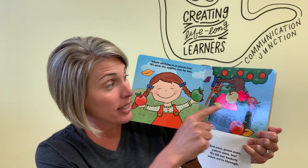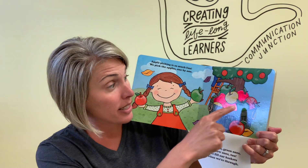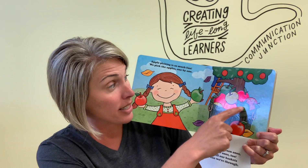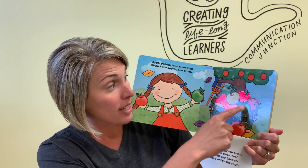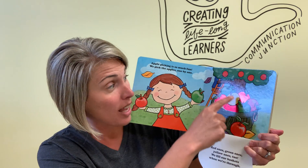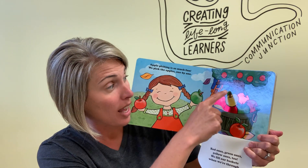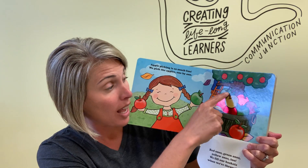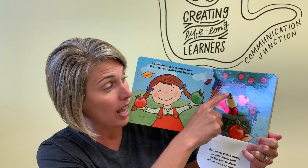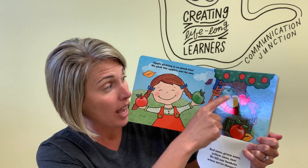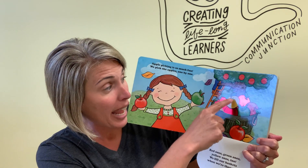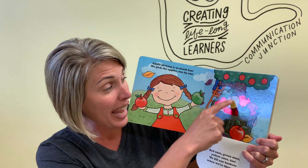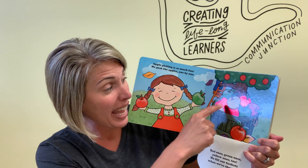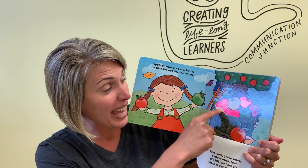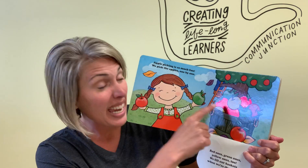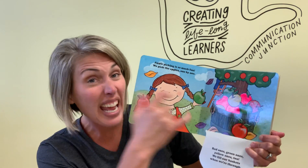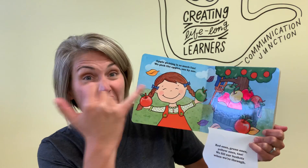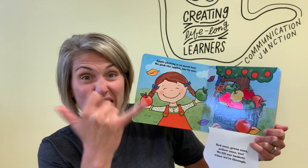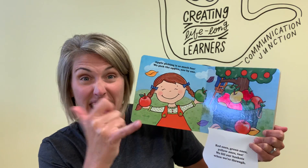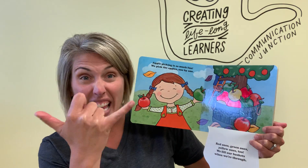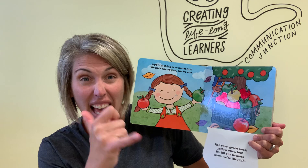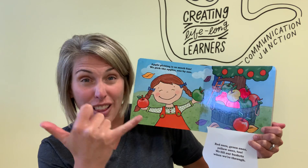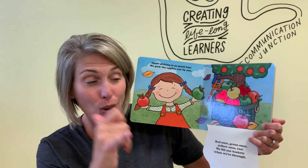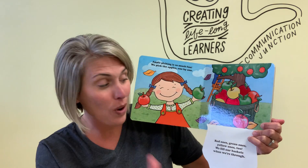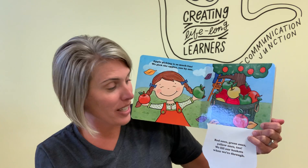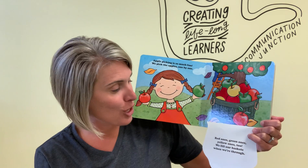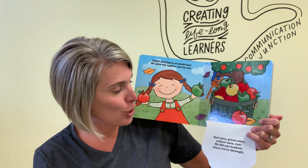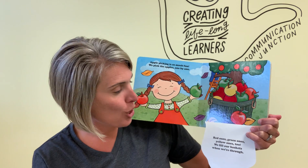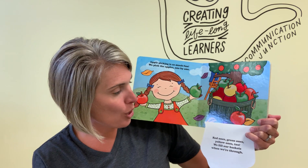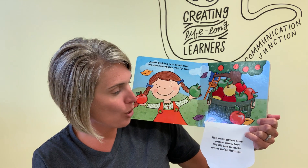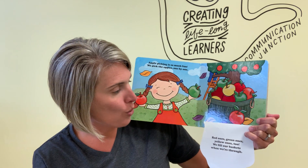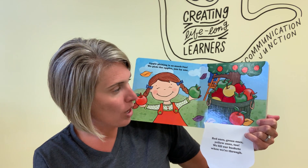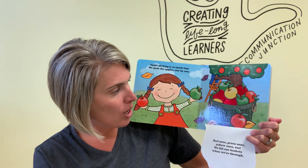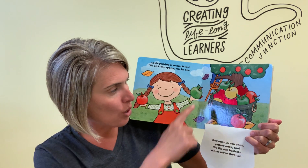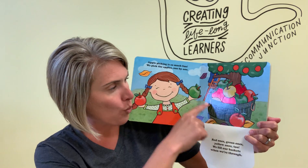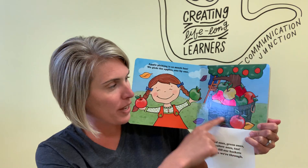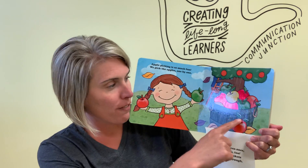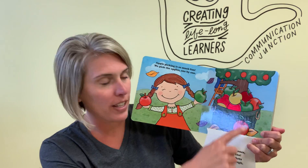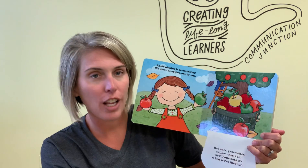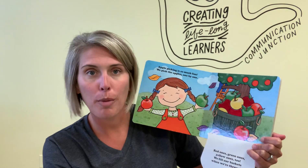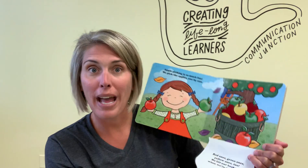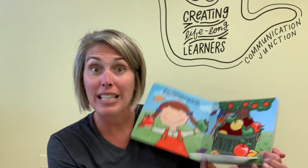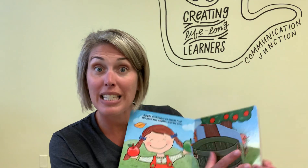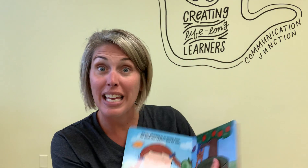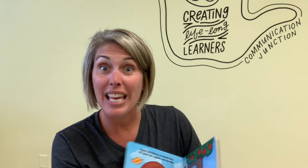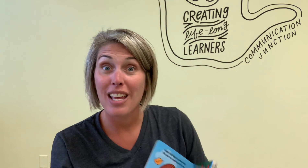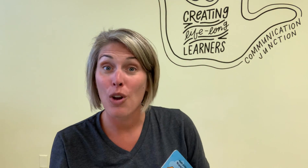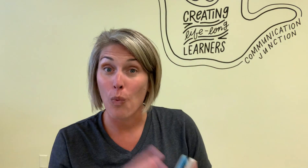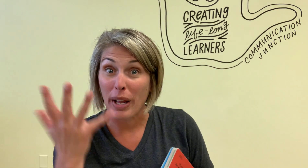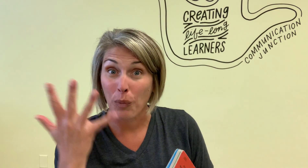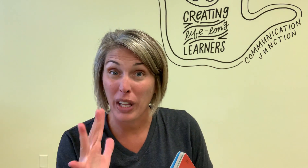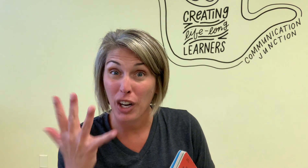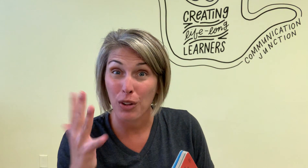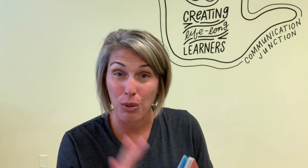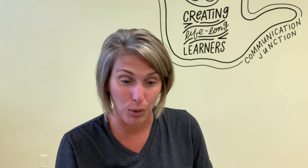ones, and yellow ones too. We fill our basket when we are